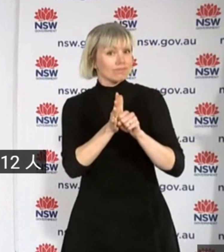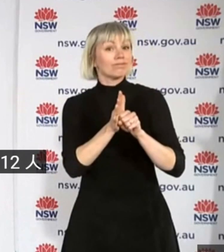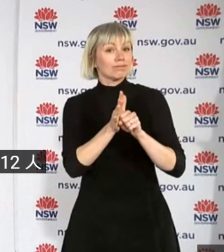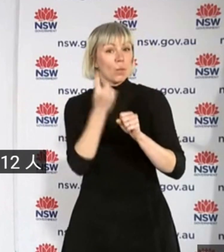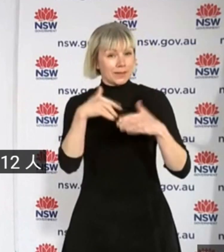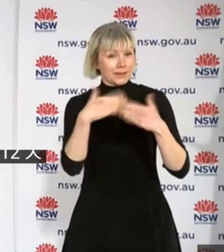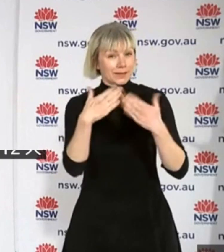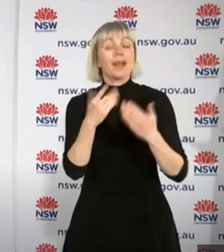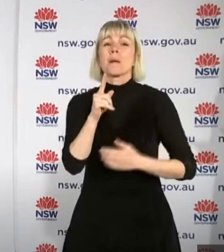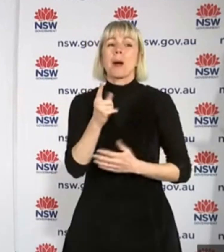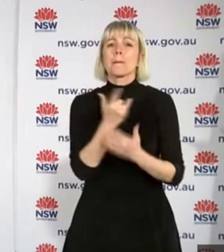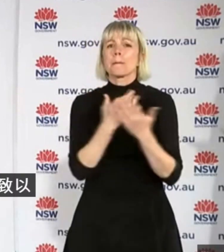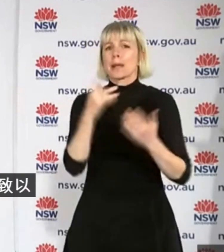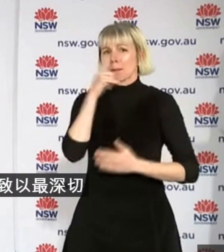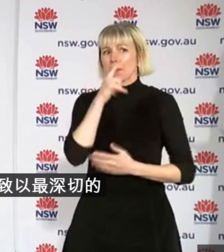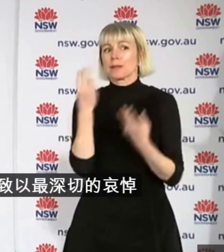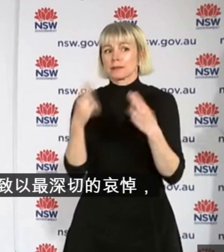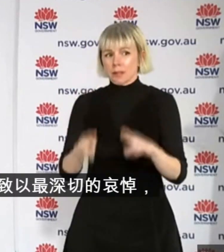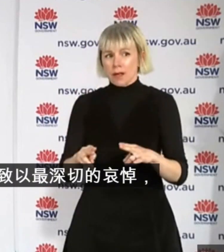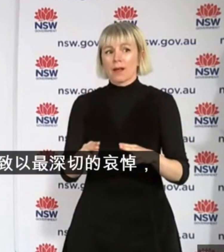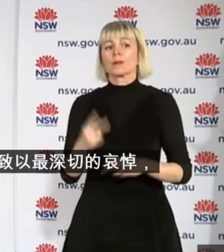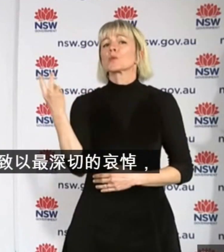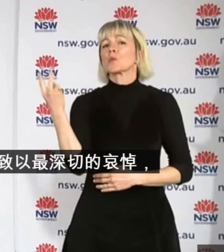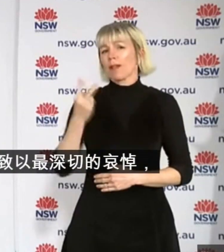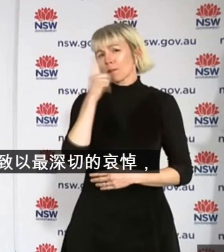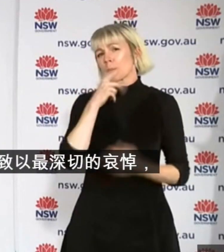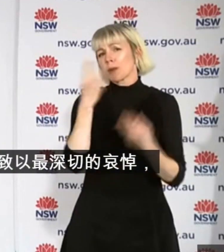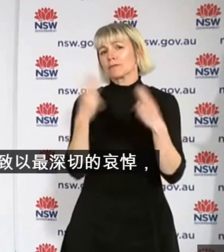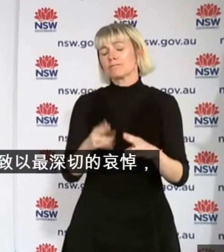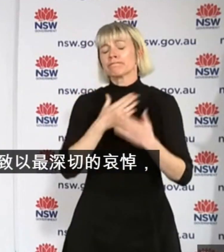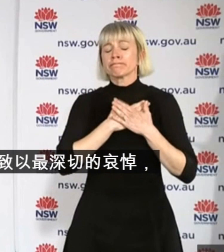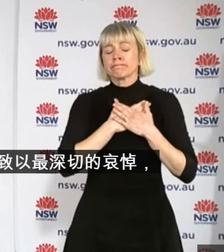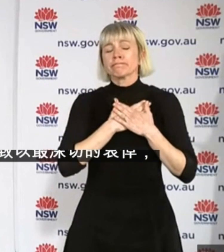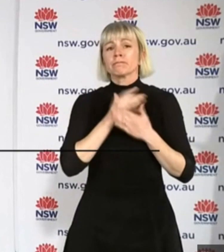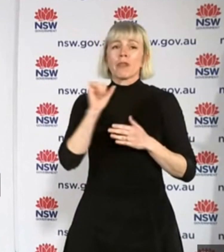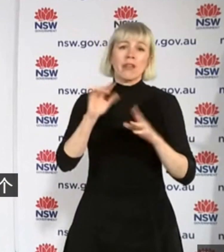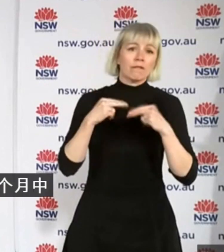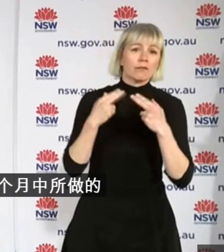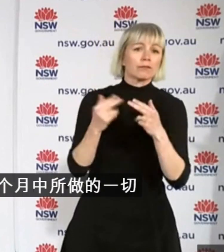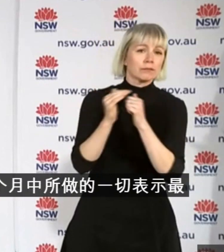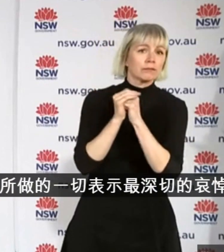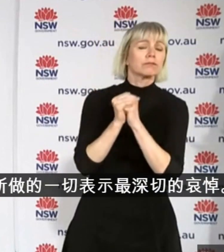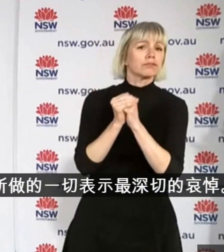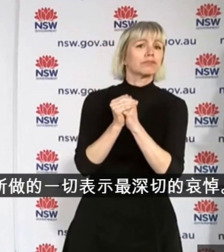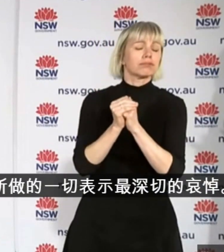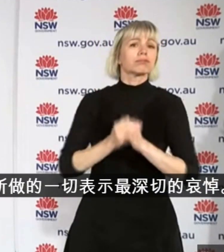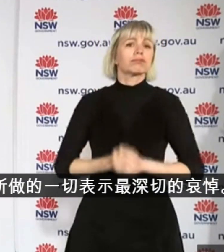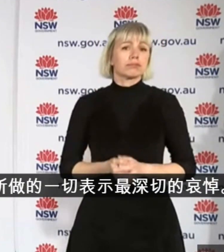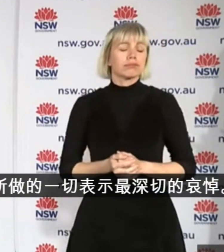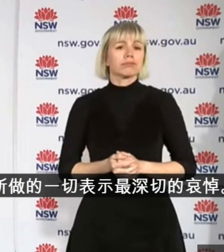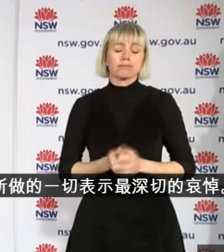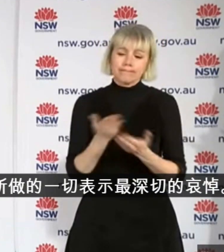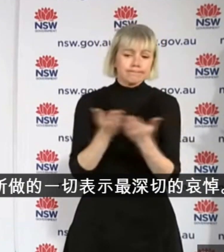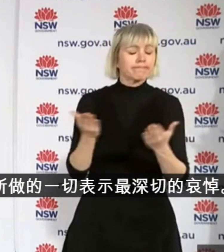And we extend our deepest condolences to the families and loved ones of those who've died. And again, everything we've done in the last 3 months,